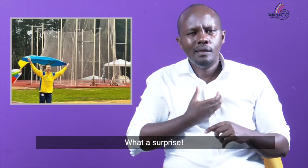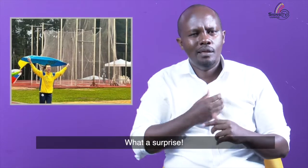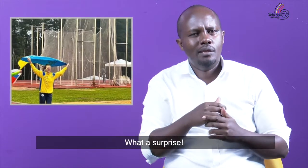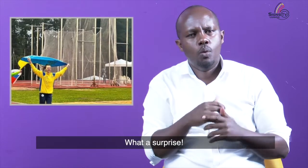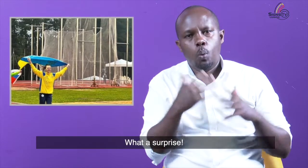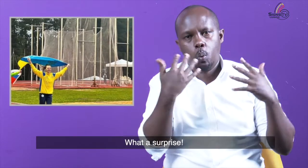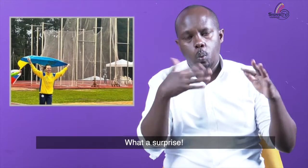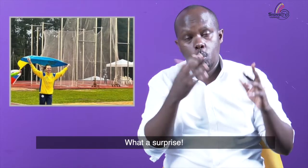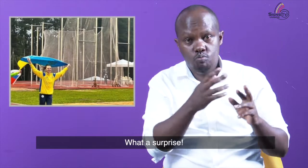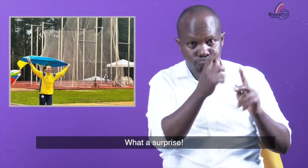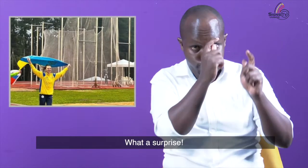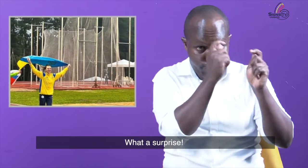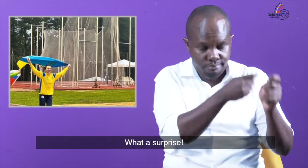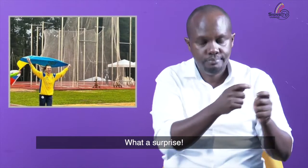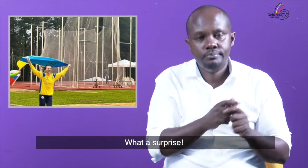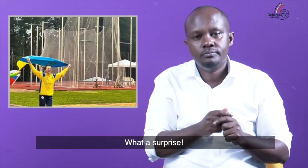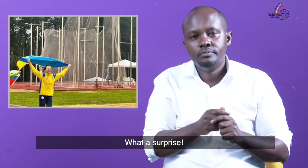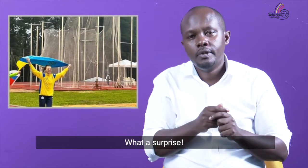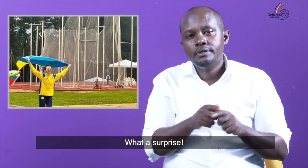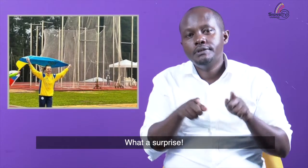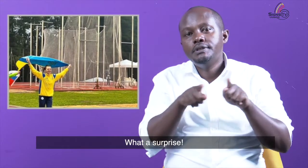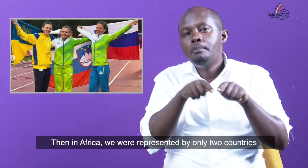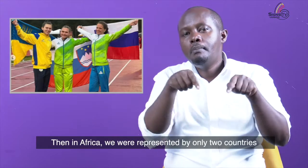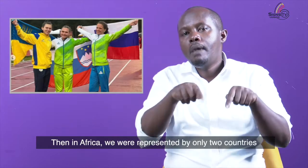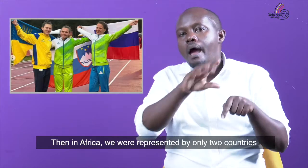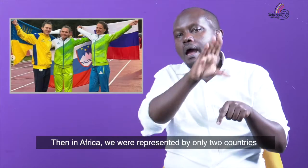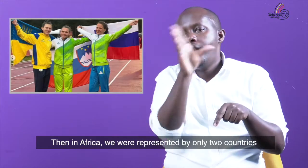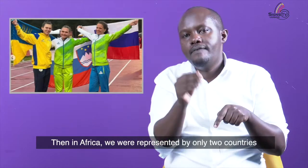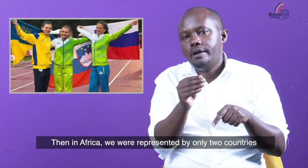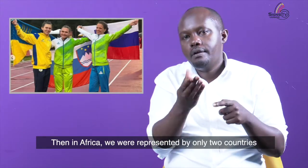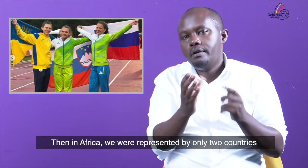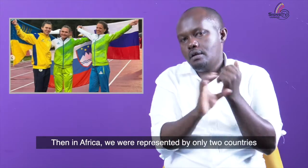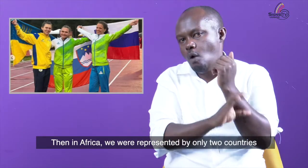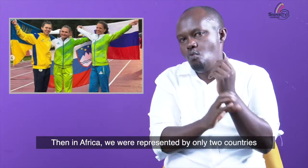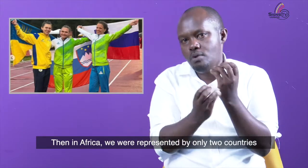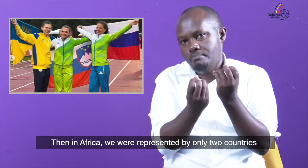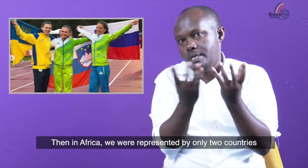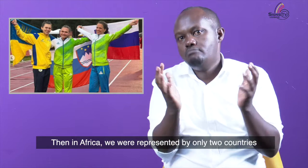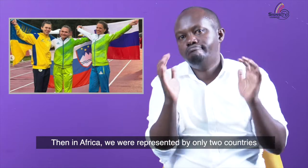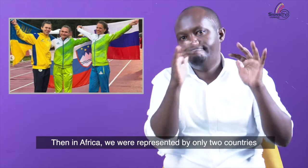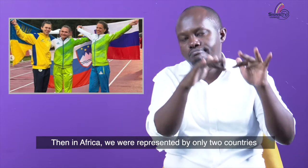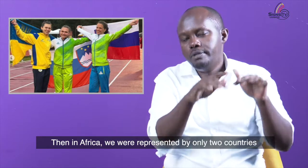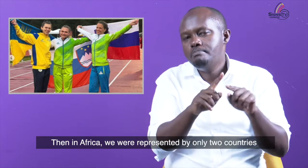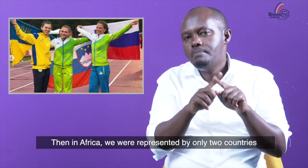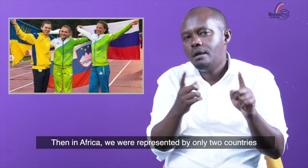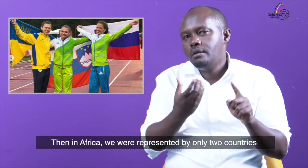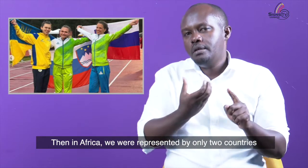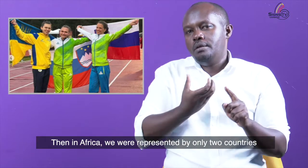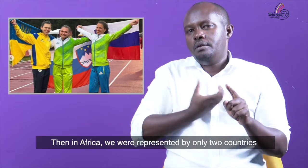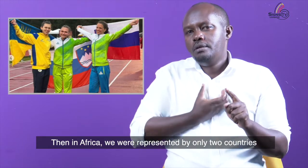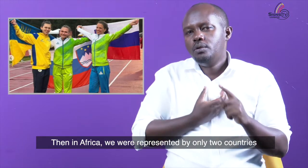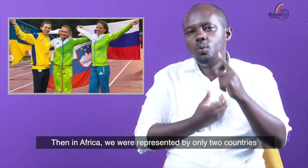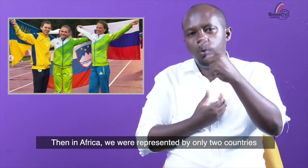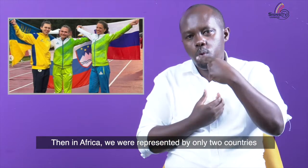What a surprise. Then in Africa, we were represented by only 2 countries.